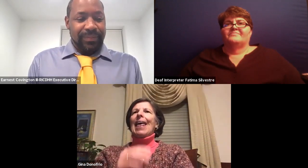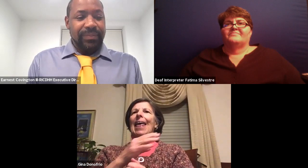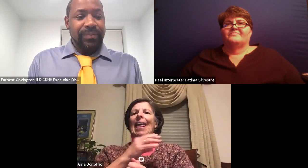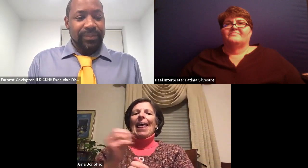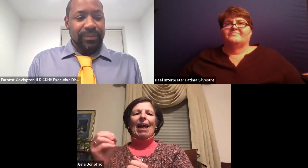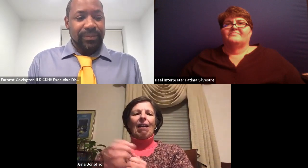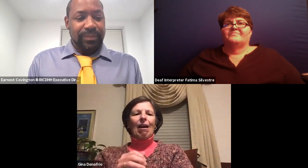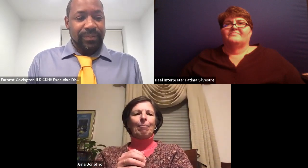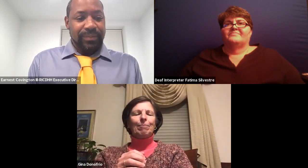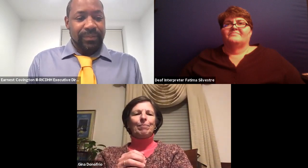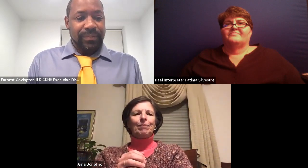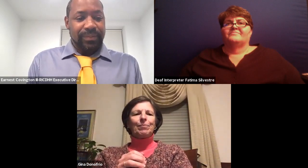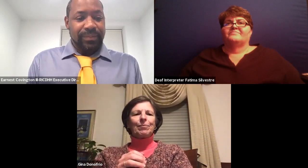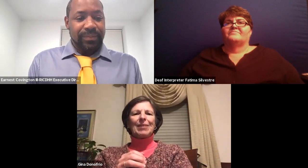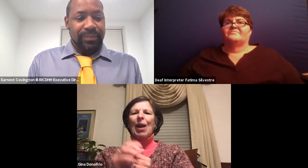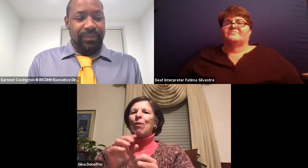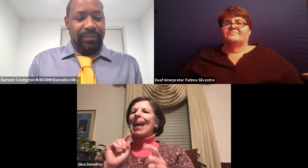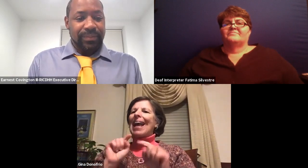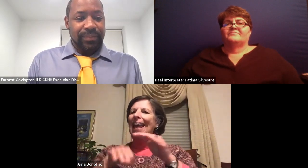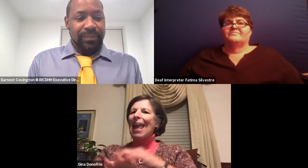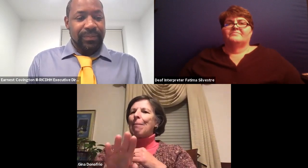A real learning experience for me.